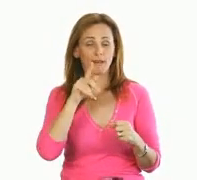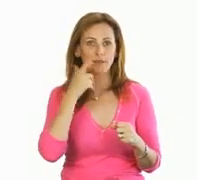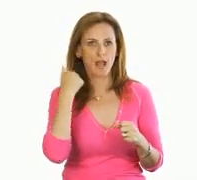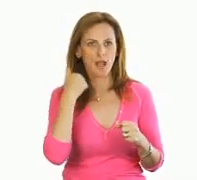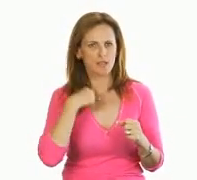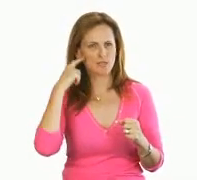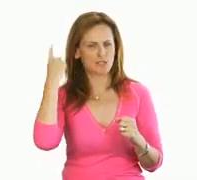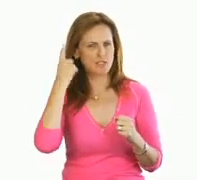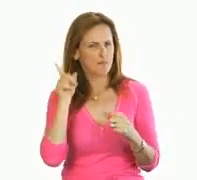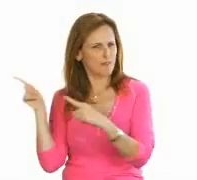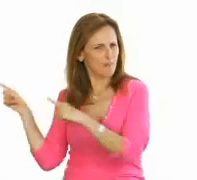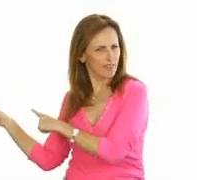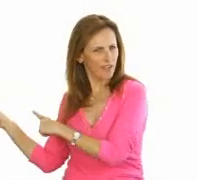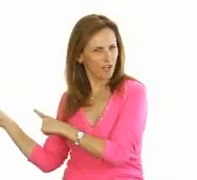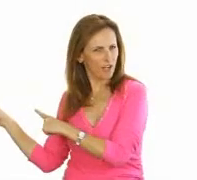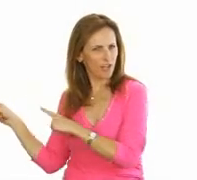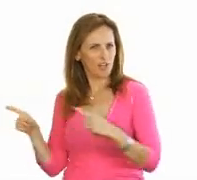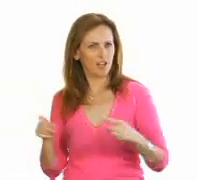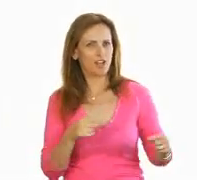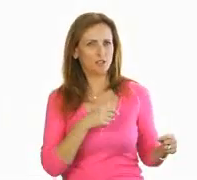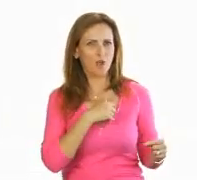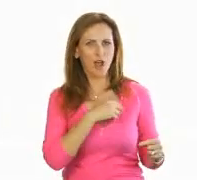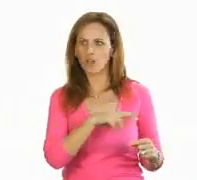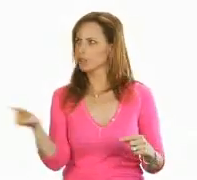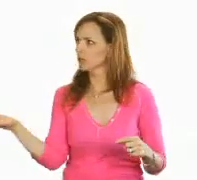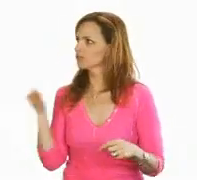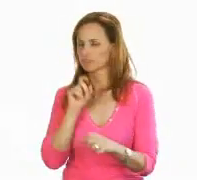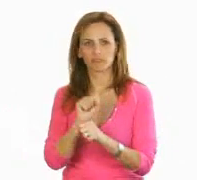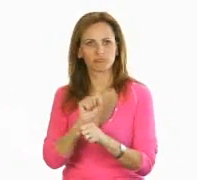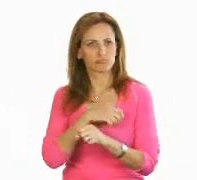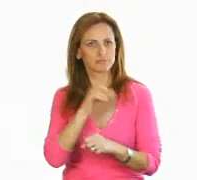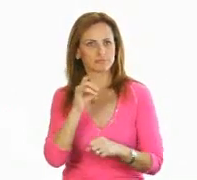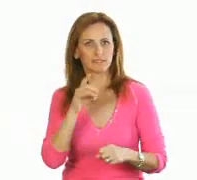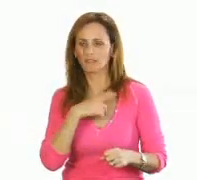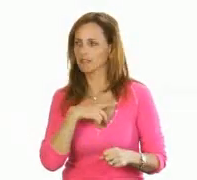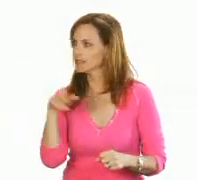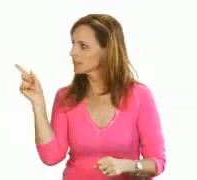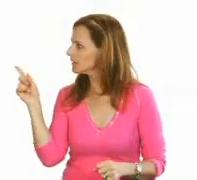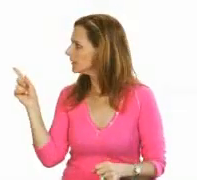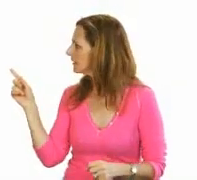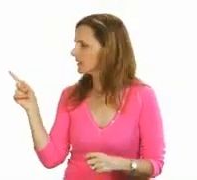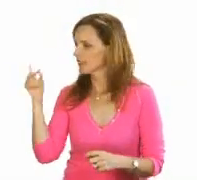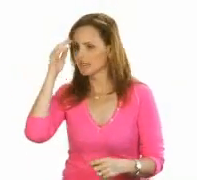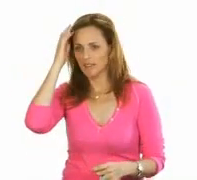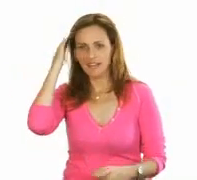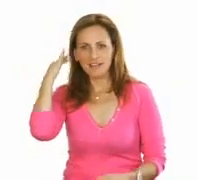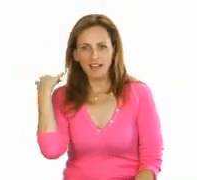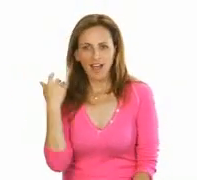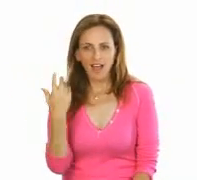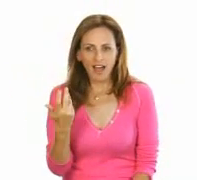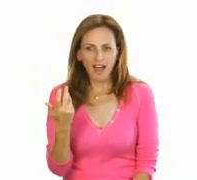sort of tripping, because I heard something over on this side, normally I don't hear directionality, and I turned my head to that particular direction.